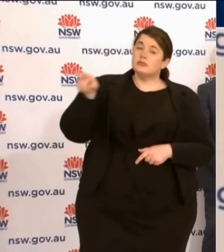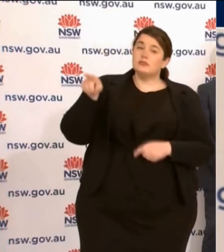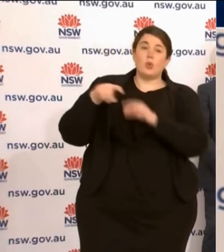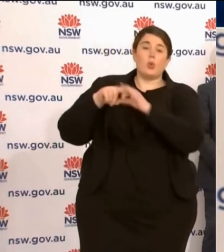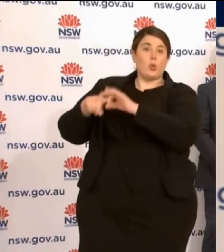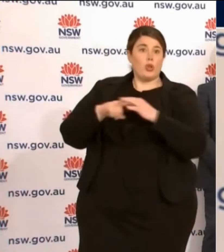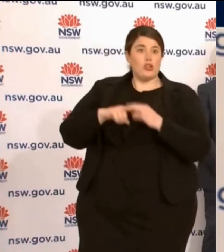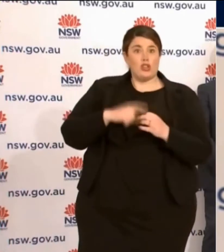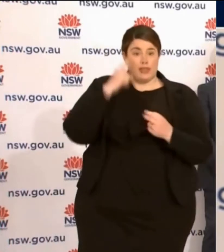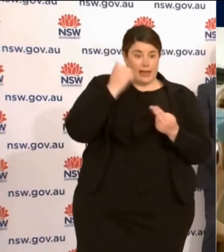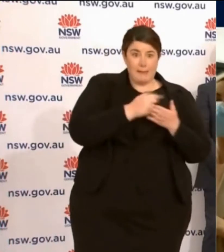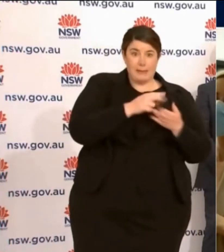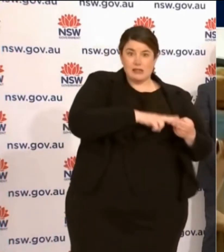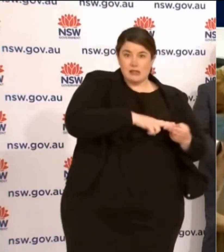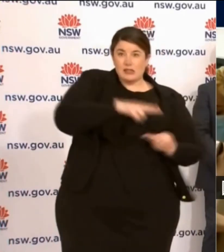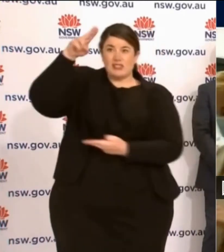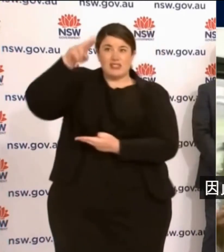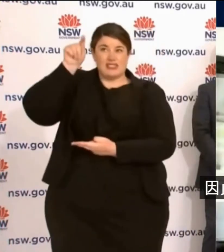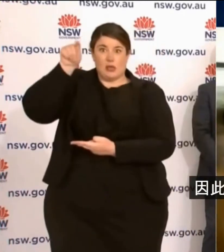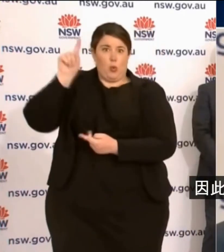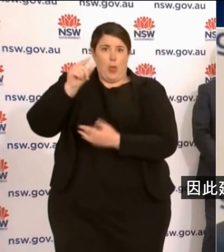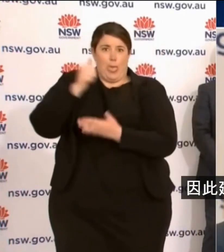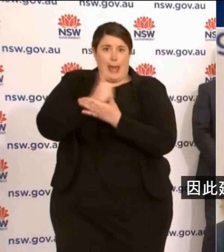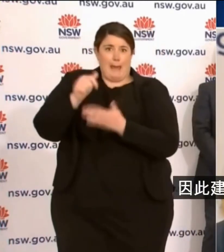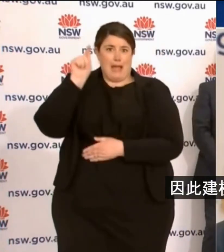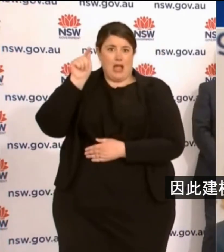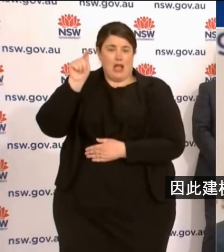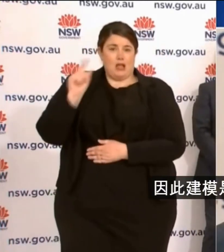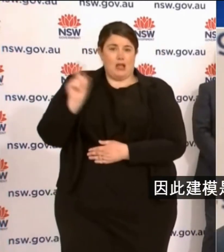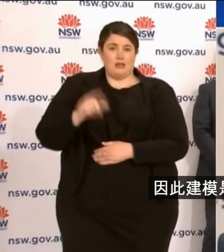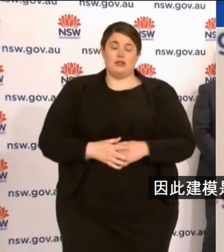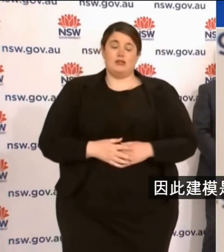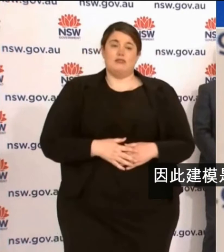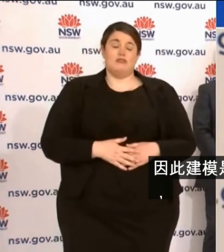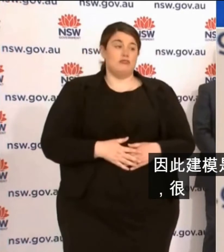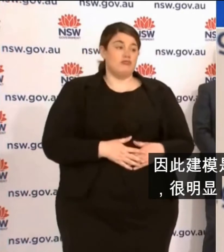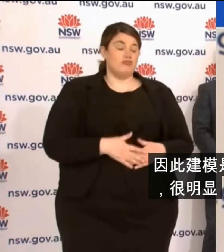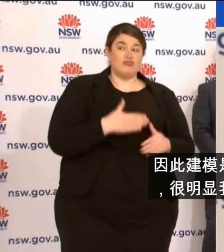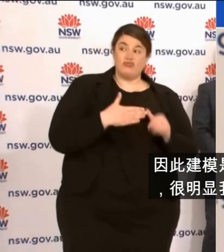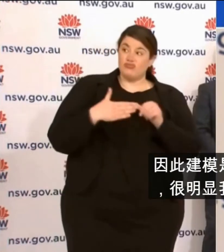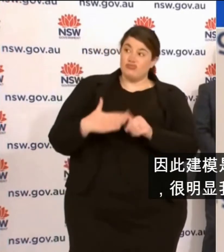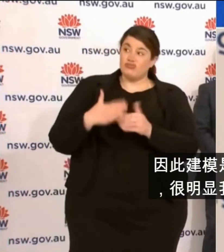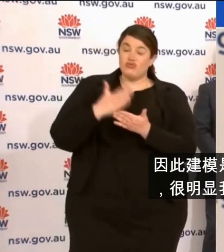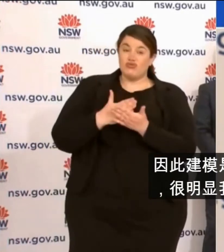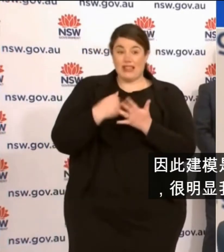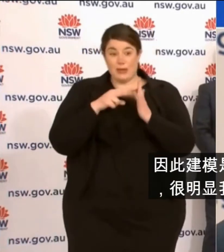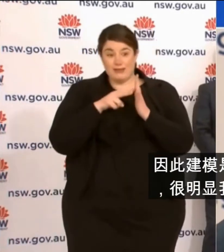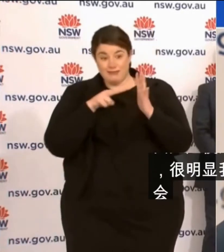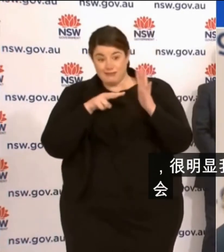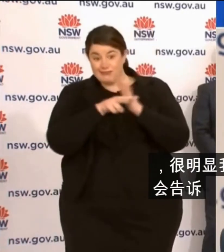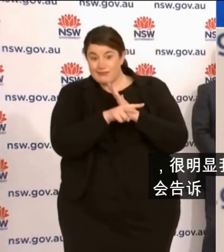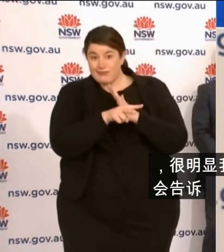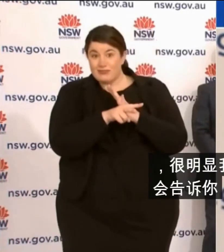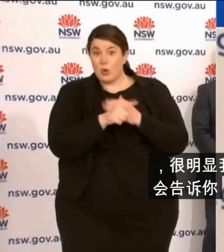Where you think cases might be. So the modelling is redone every time, and clearly we've got at 1,000, and I